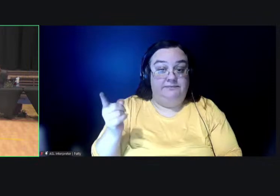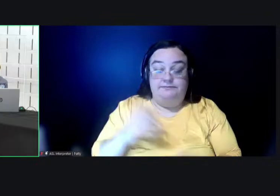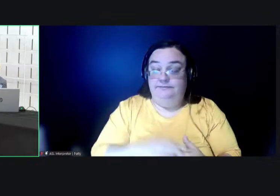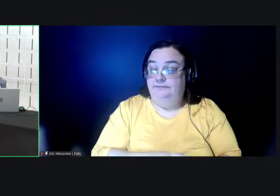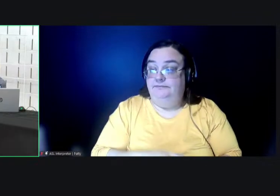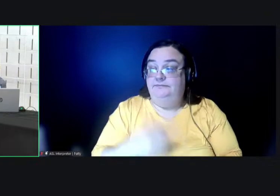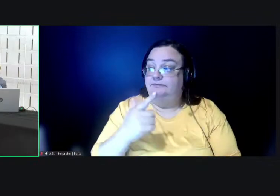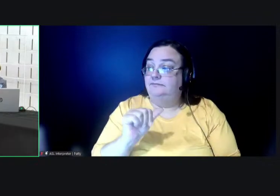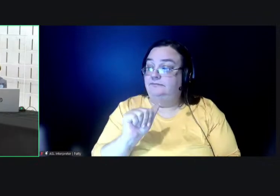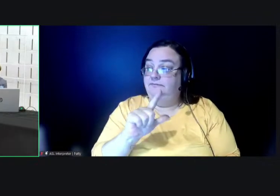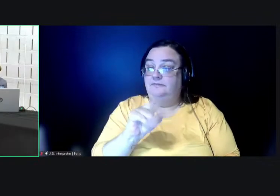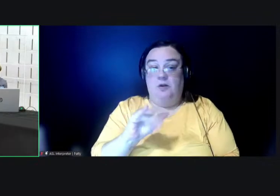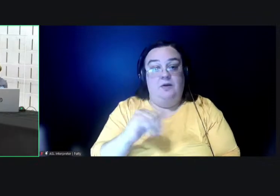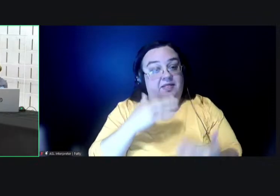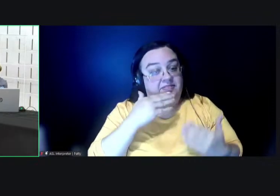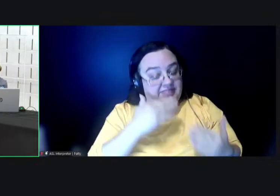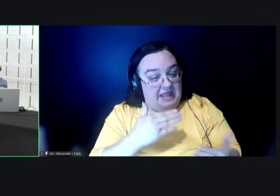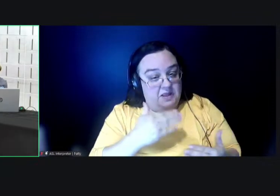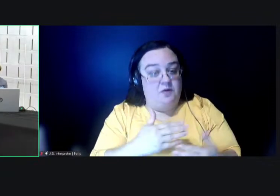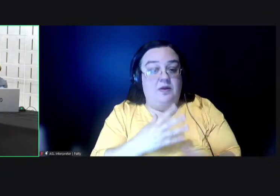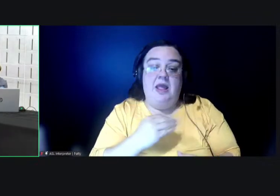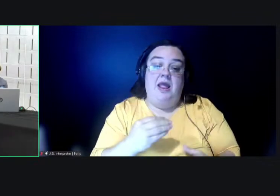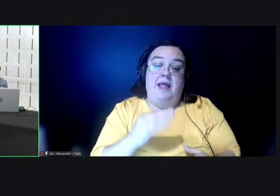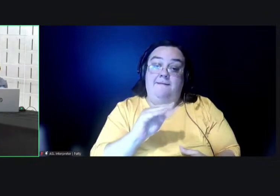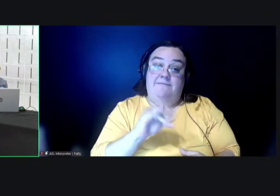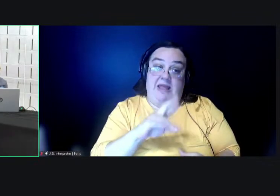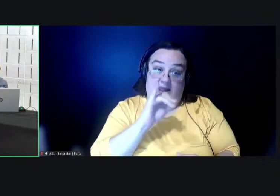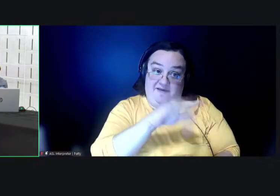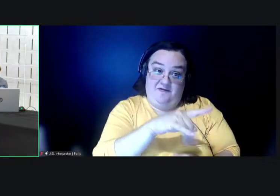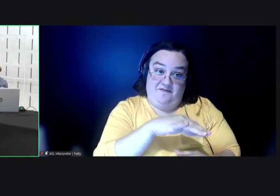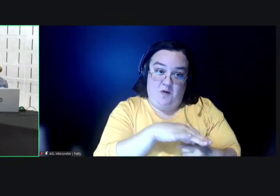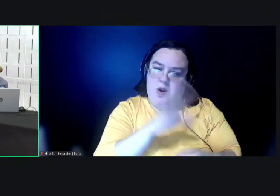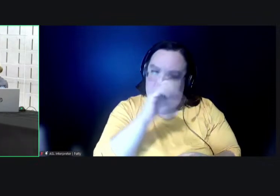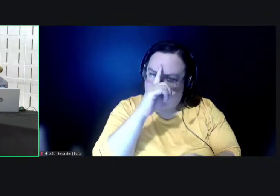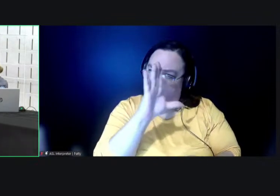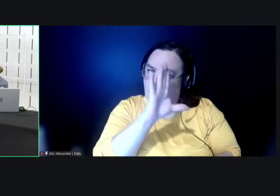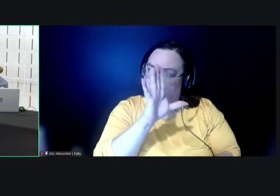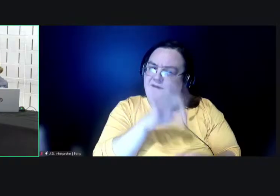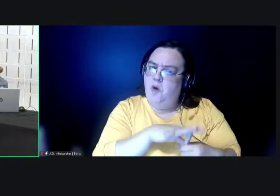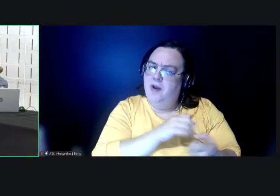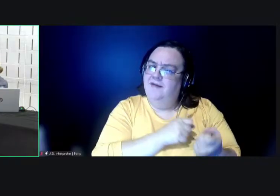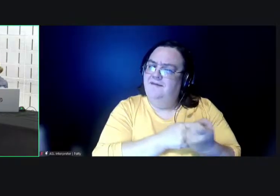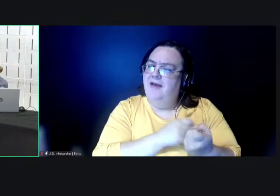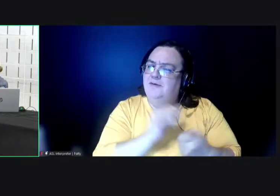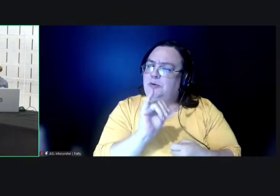Thank you, Mayor and Council. And Mayor, if you were voting, I think you would have voted in favor of it as well.